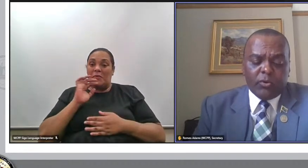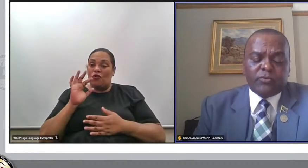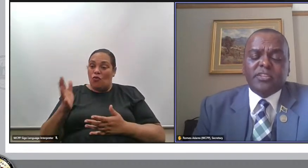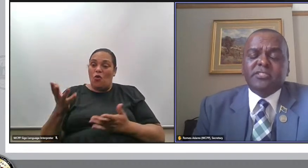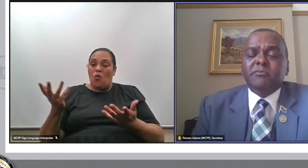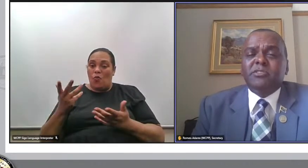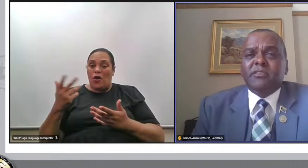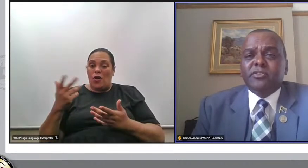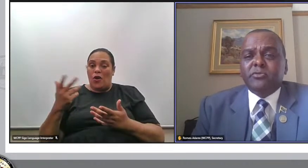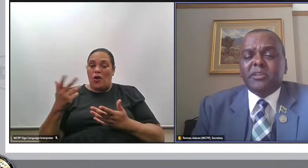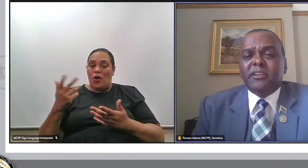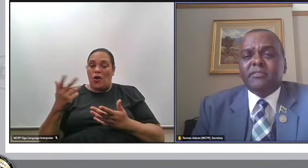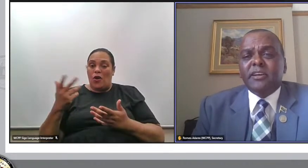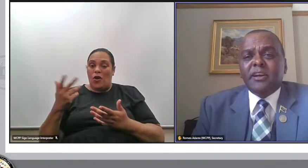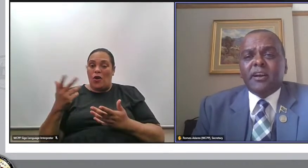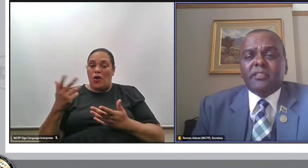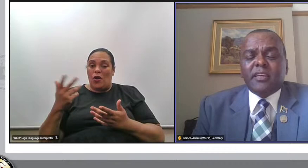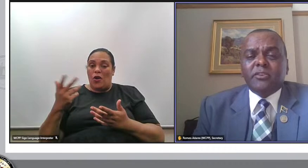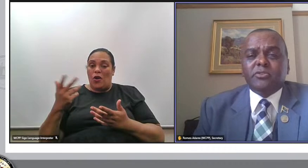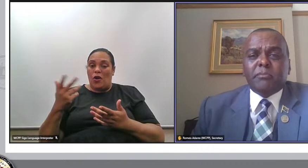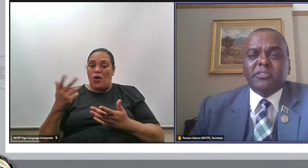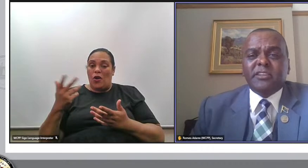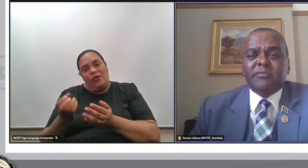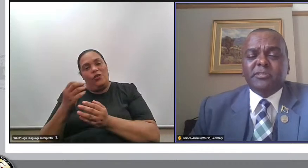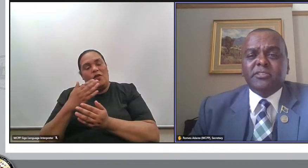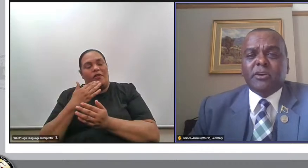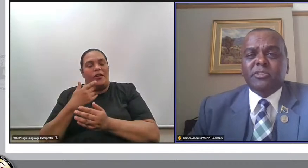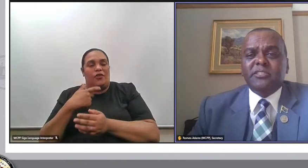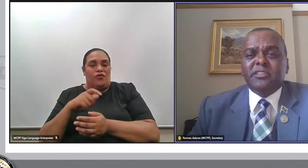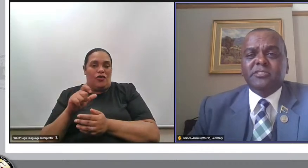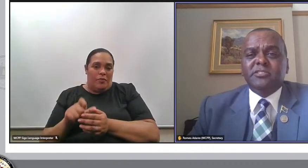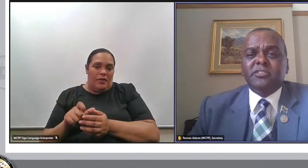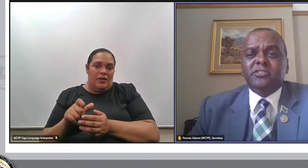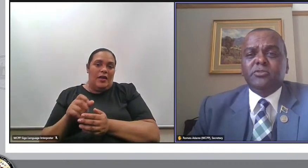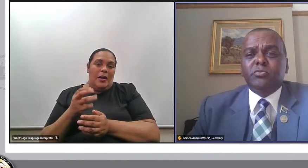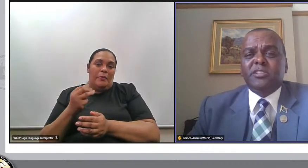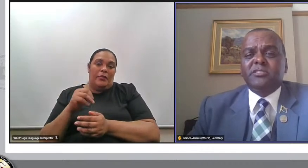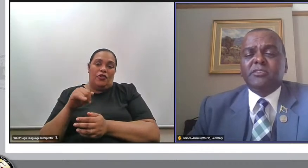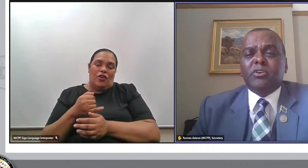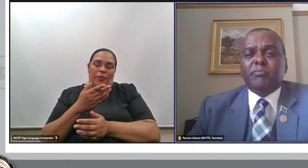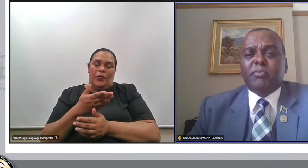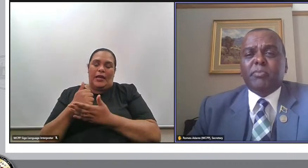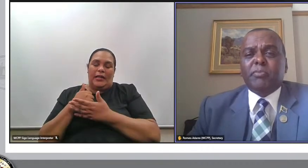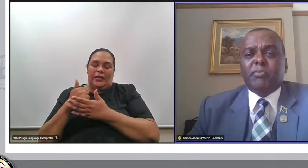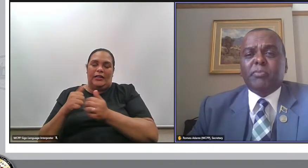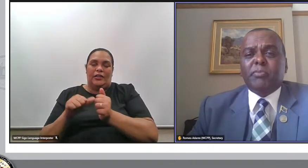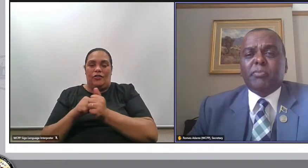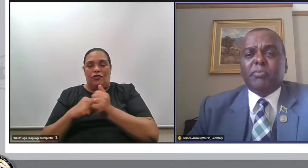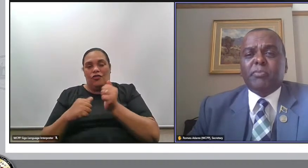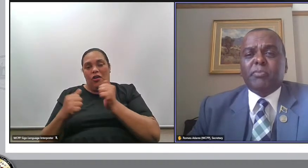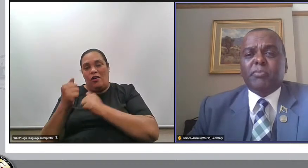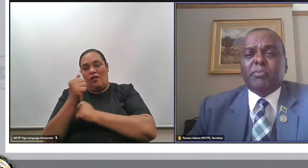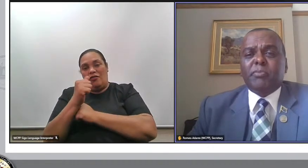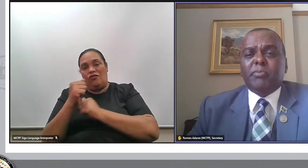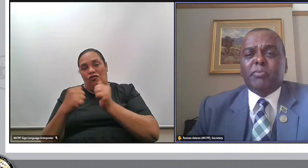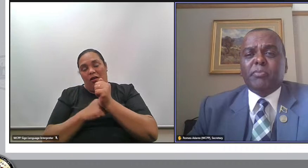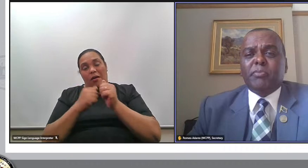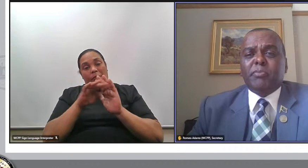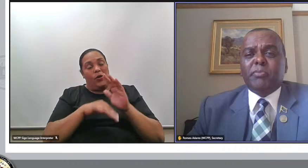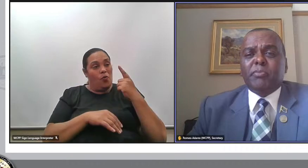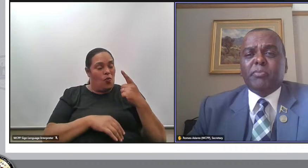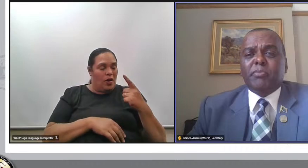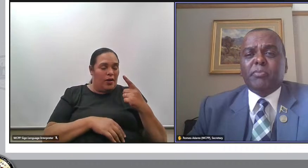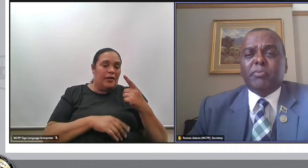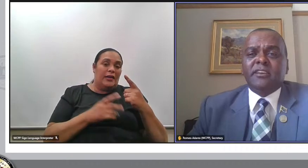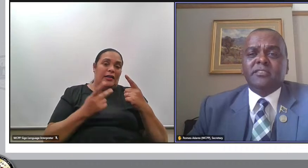go in order for the same service to be delivered. Thank you, Chairperson. If Mr. Jawadin can just assist with the structure of Program 1 and then also